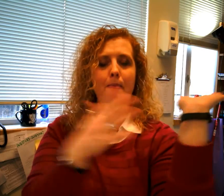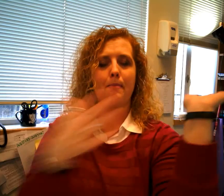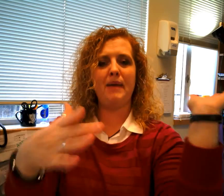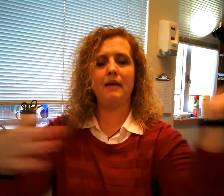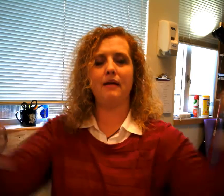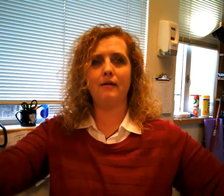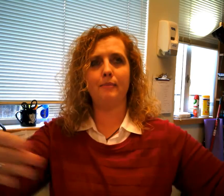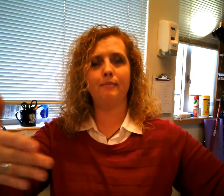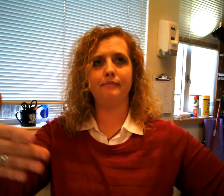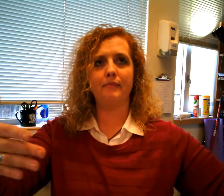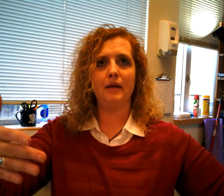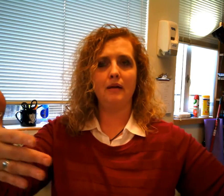big,